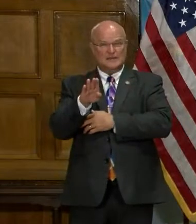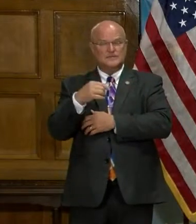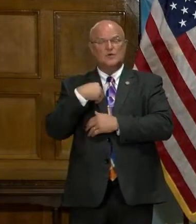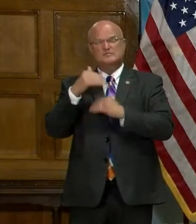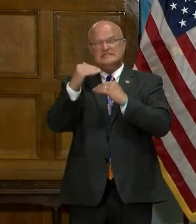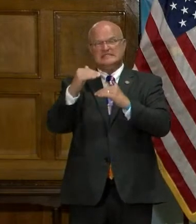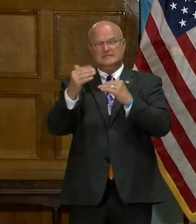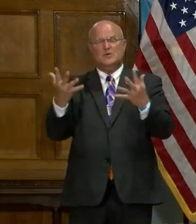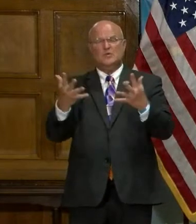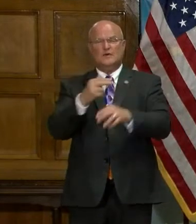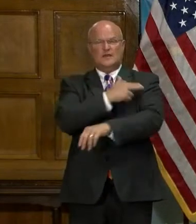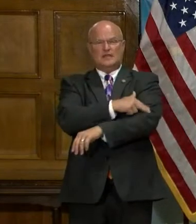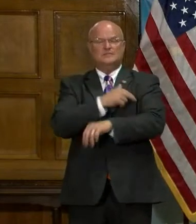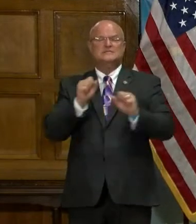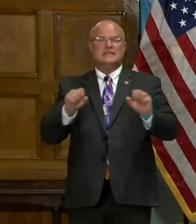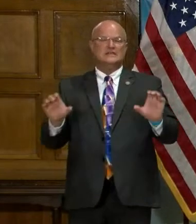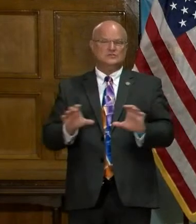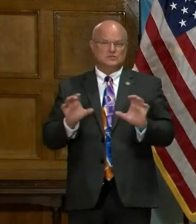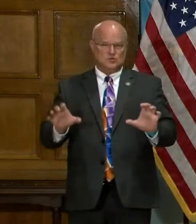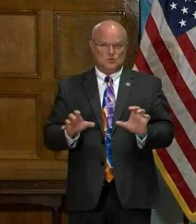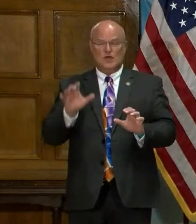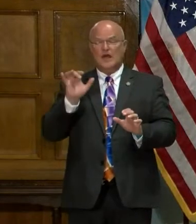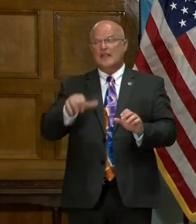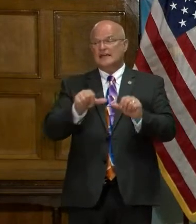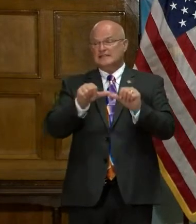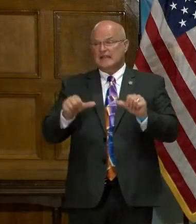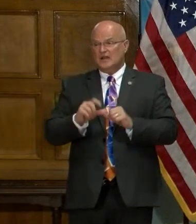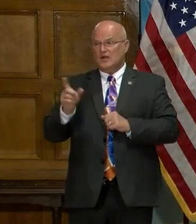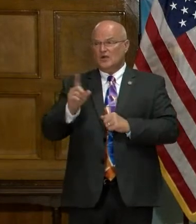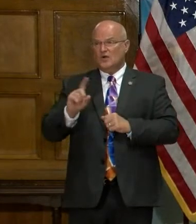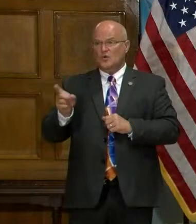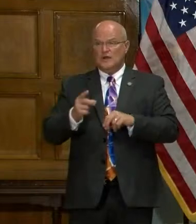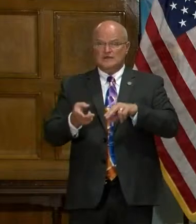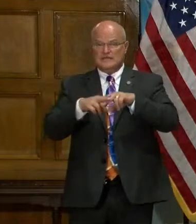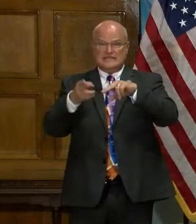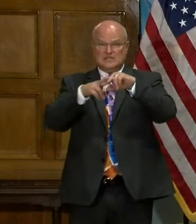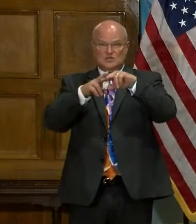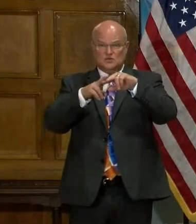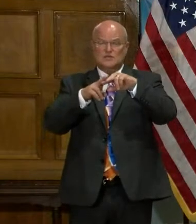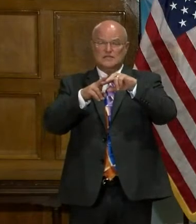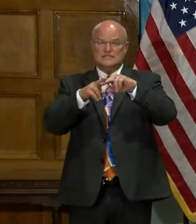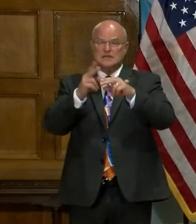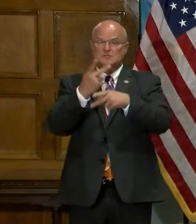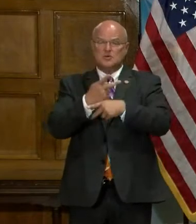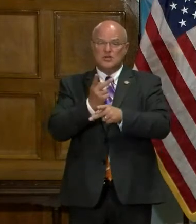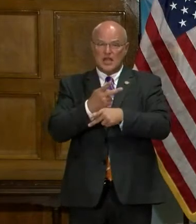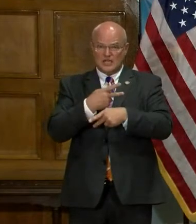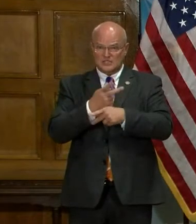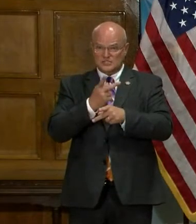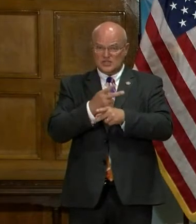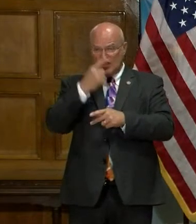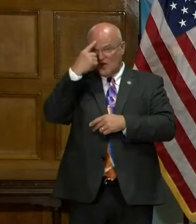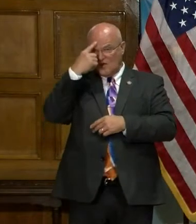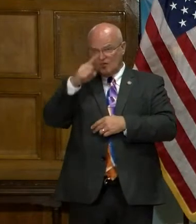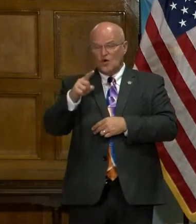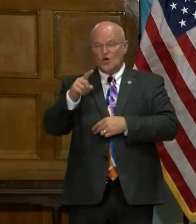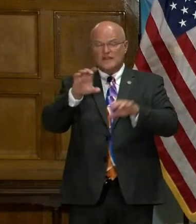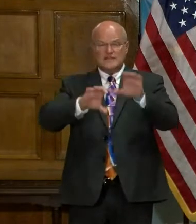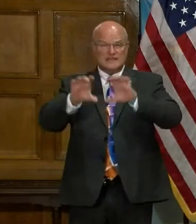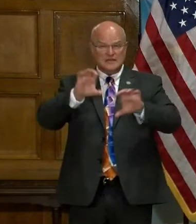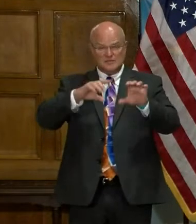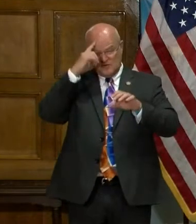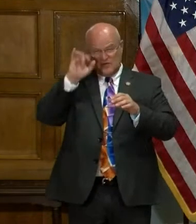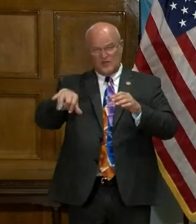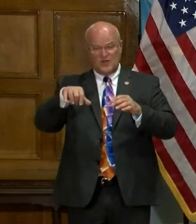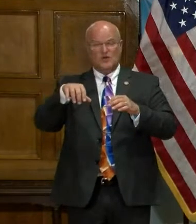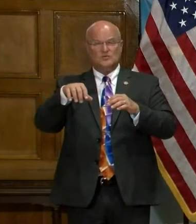be limited in what our hospitals can do. And so that's an area where increased production for reagents for